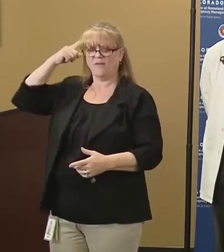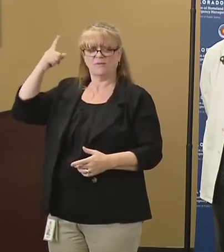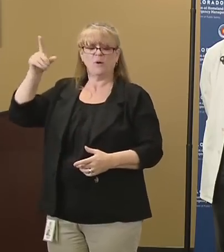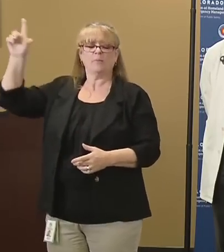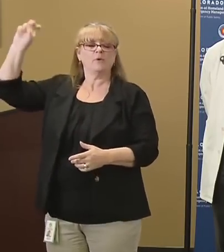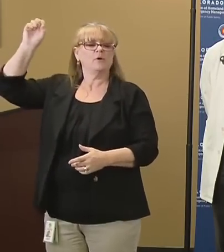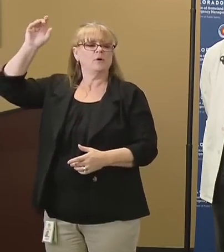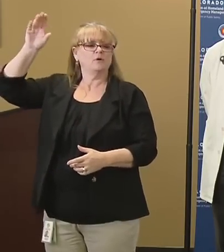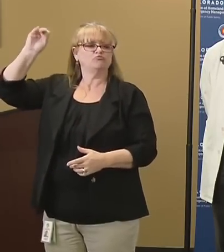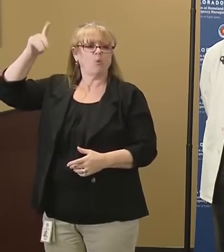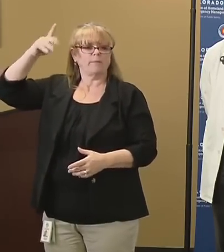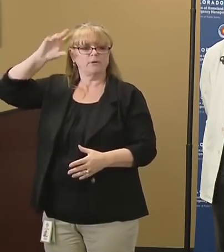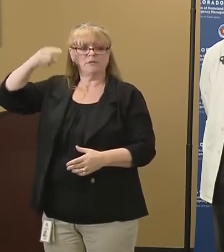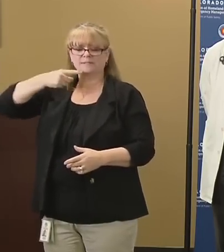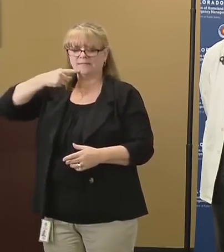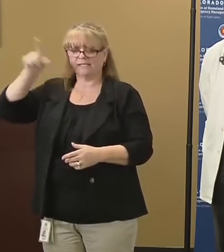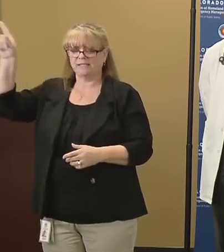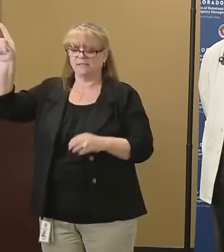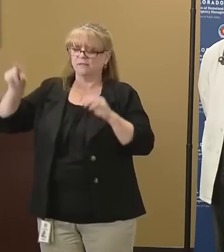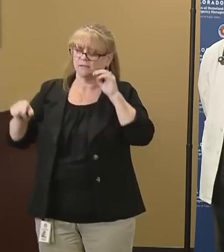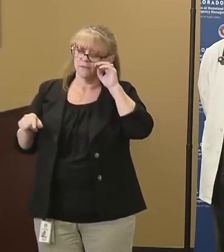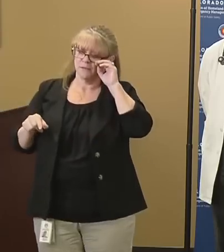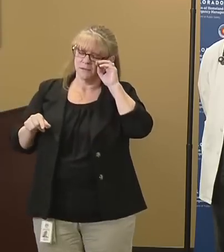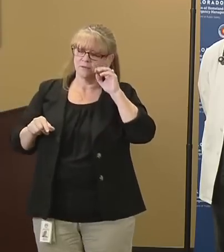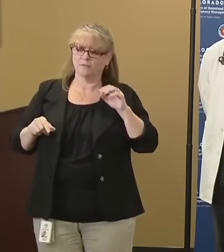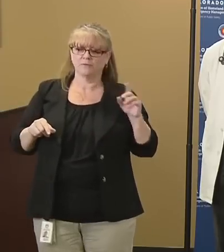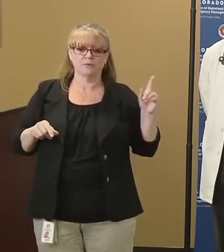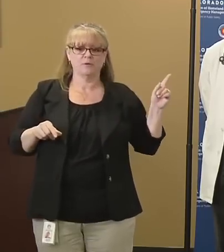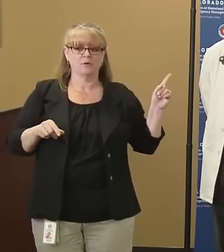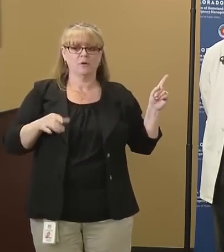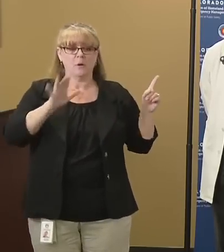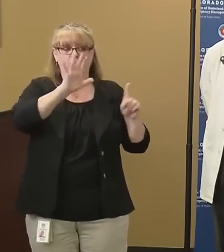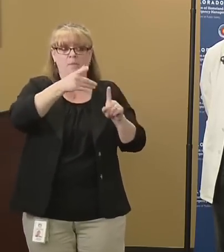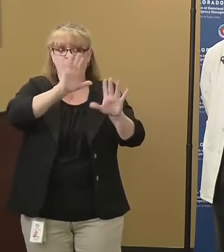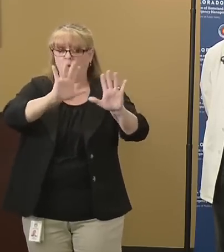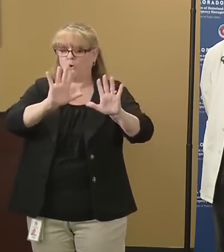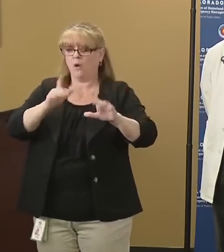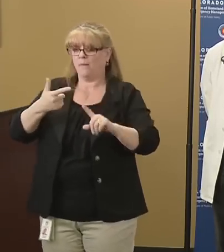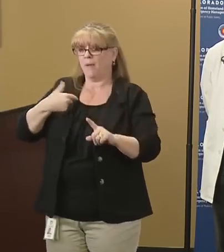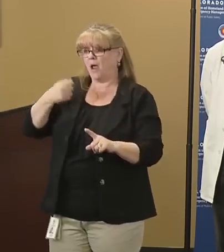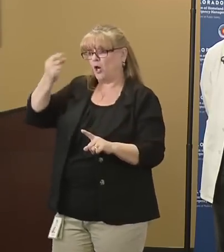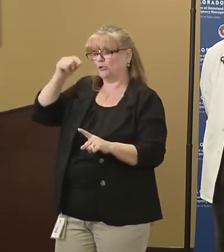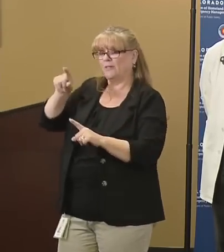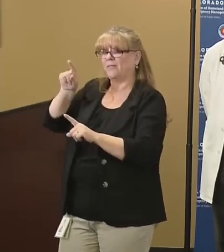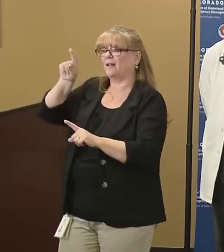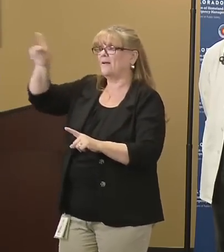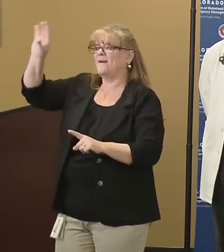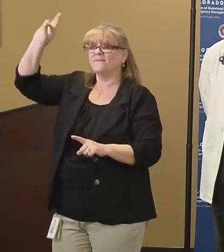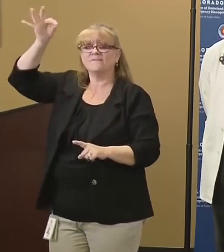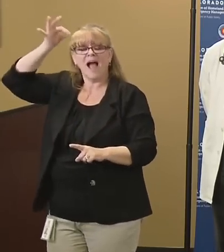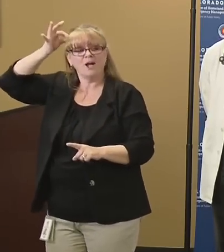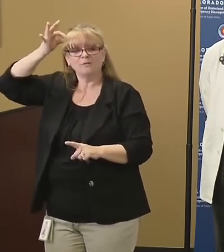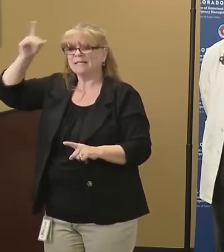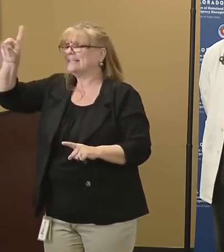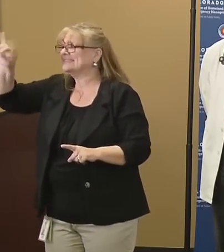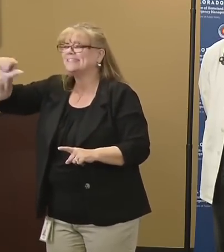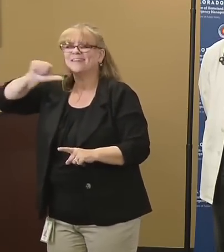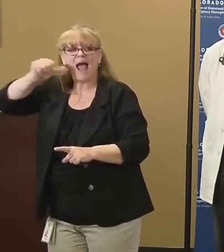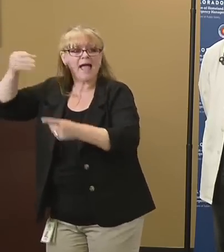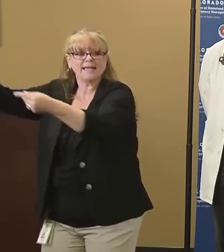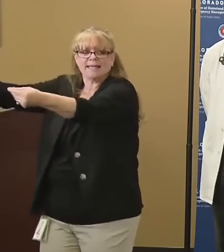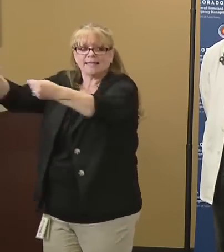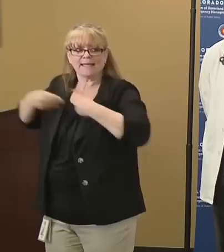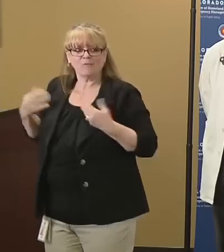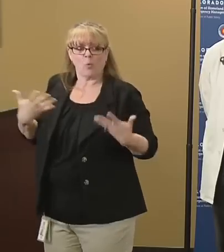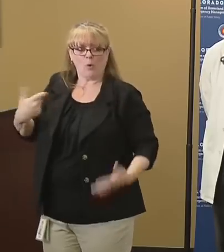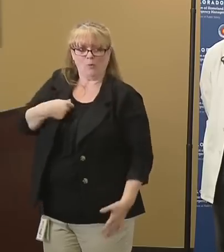that states need. So we've been operating on the assumption that they are not. And we've been aggressively working both international supply chains as